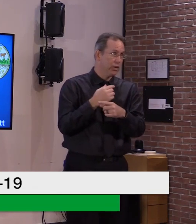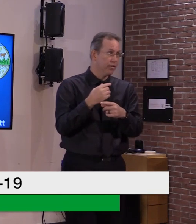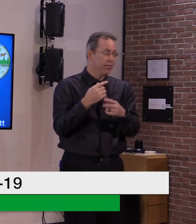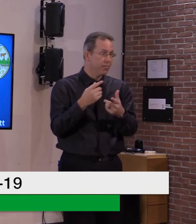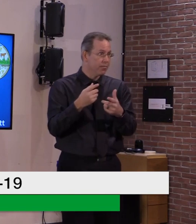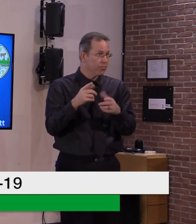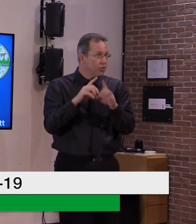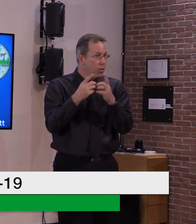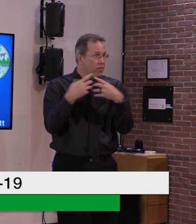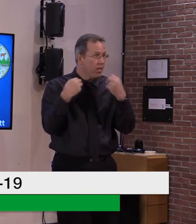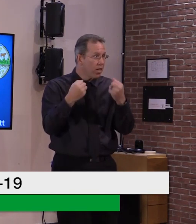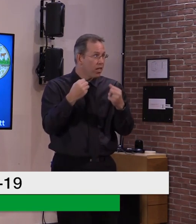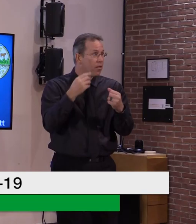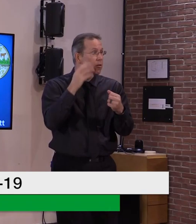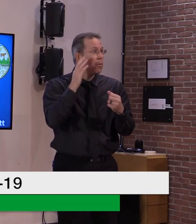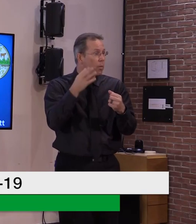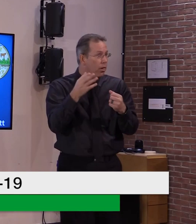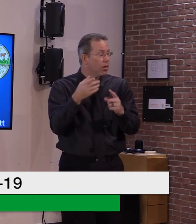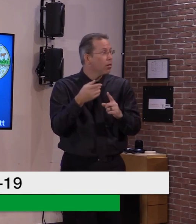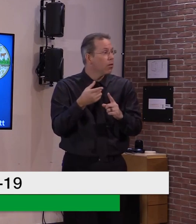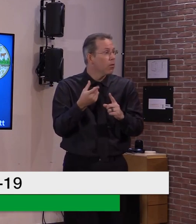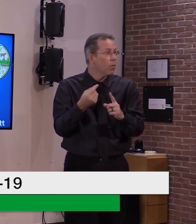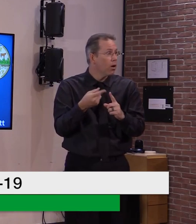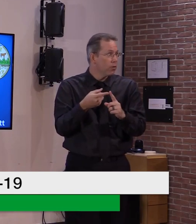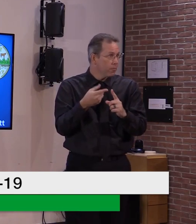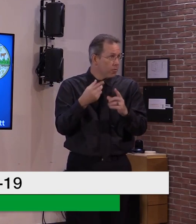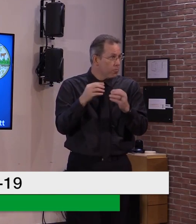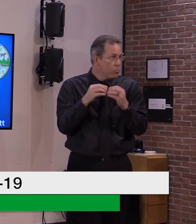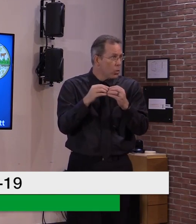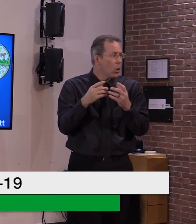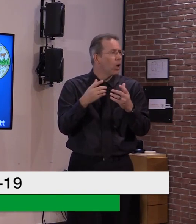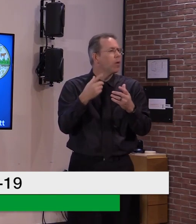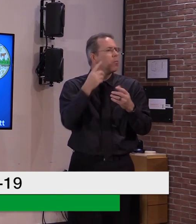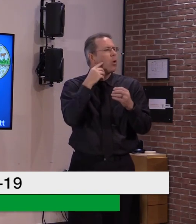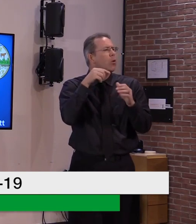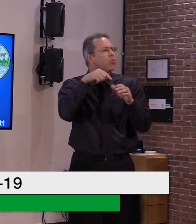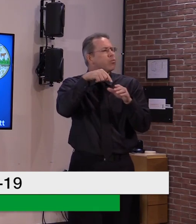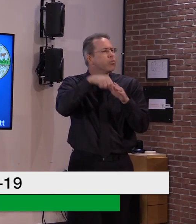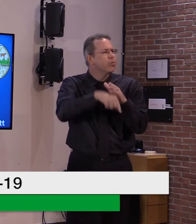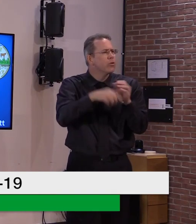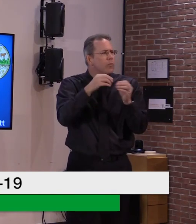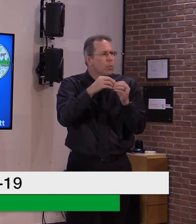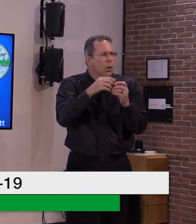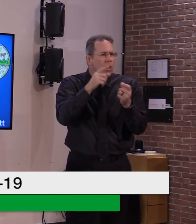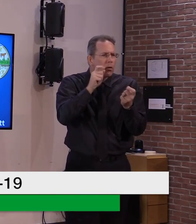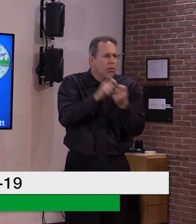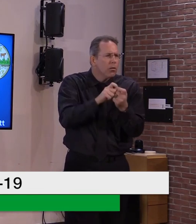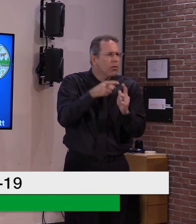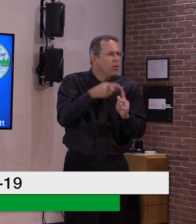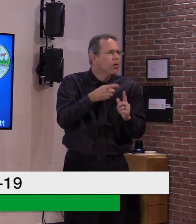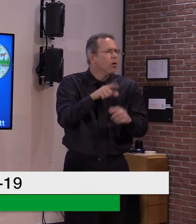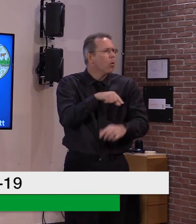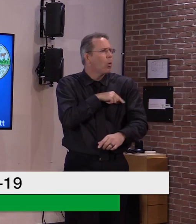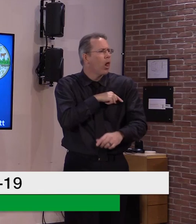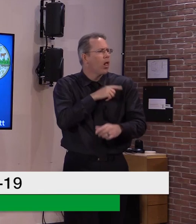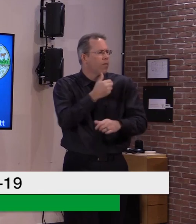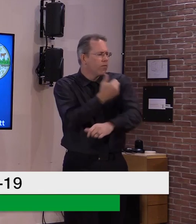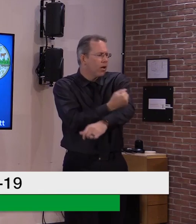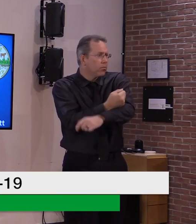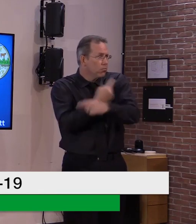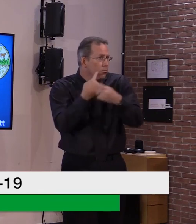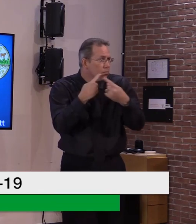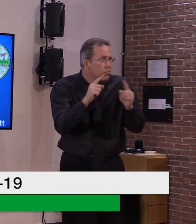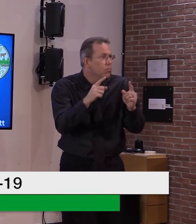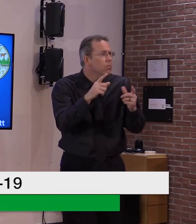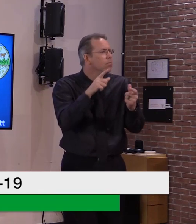would have more insight into the qualities of the vaccine and how it might be used in the state than you